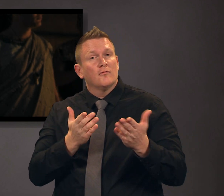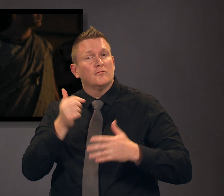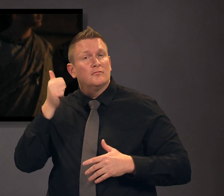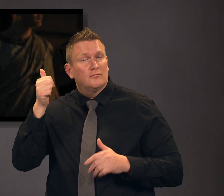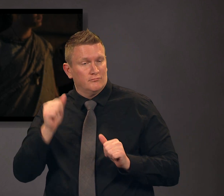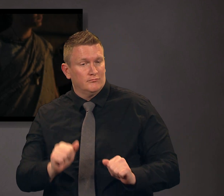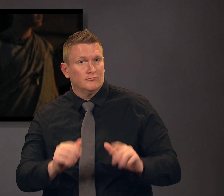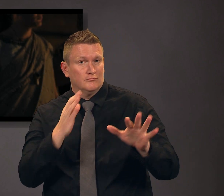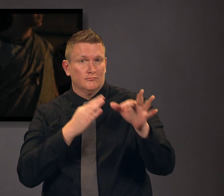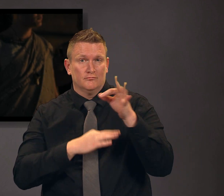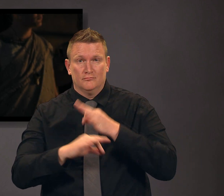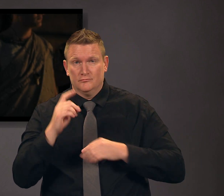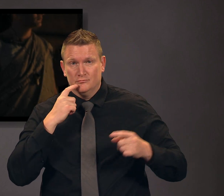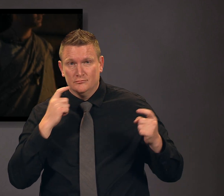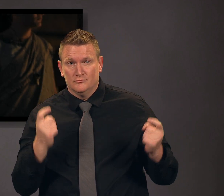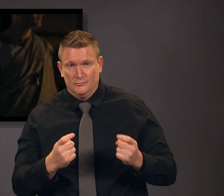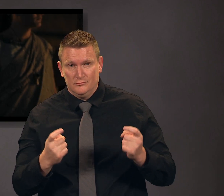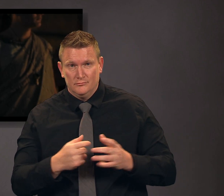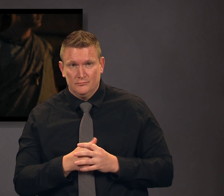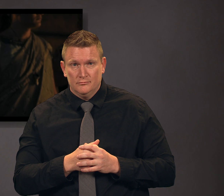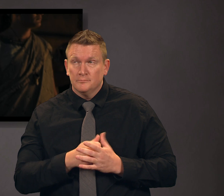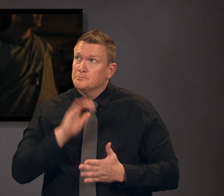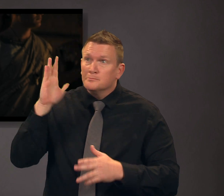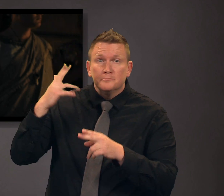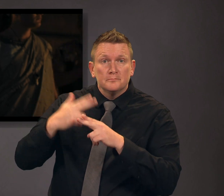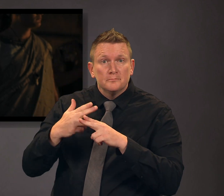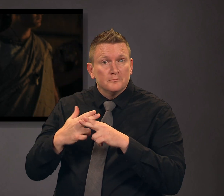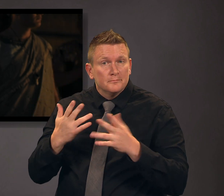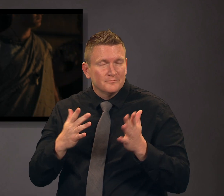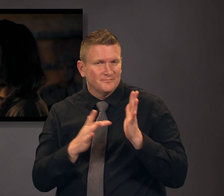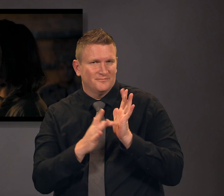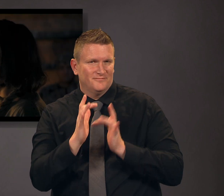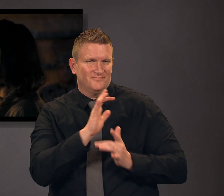And he offereth himself a sacrifice for sin.